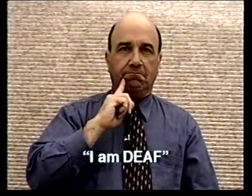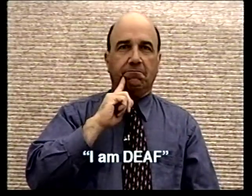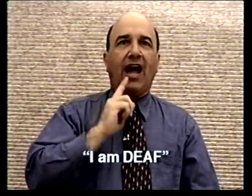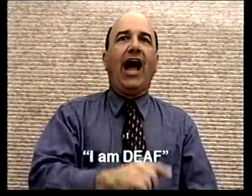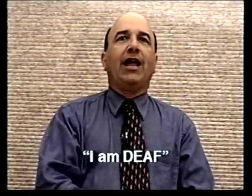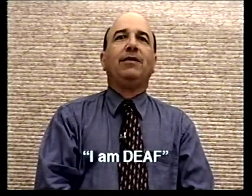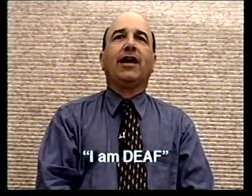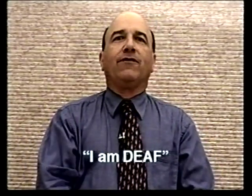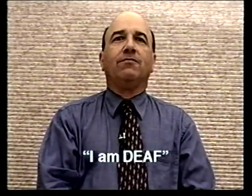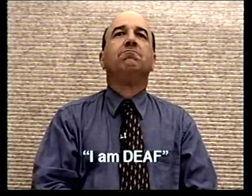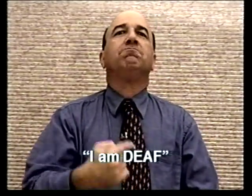I am deaf.